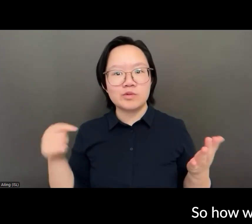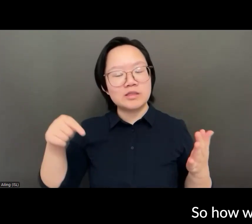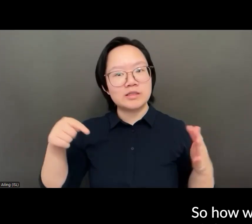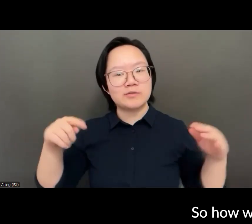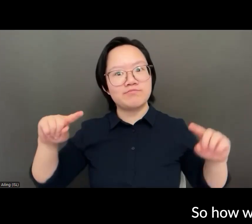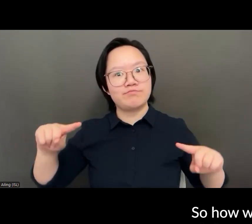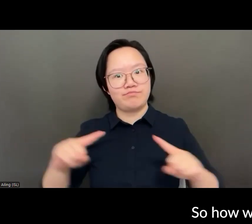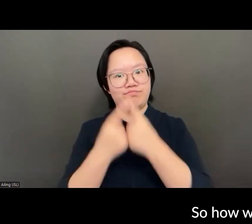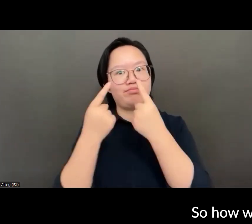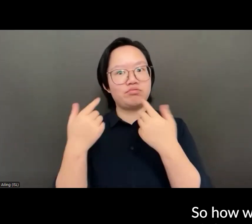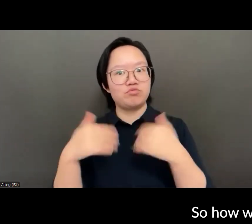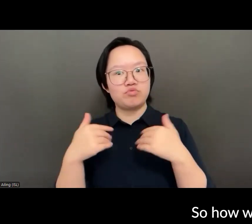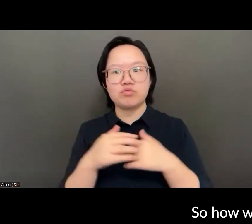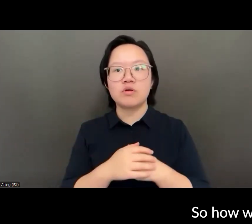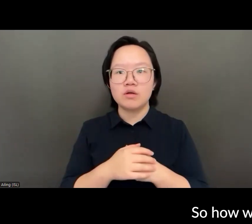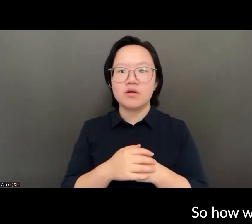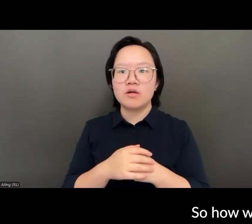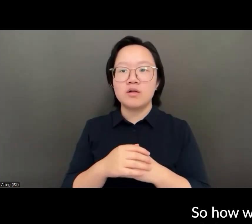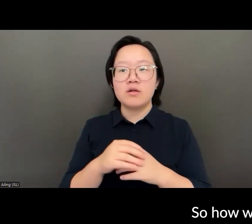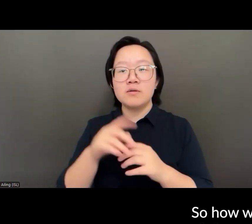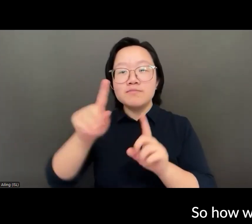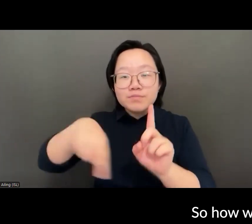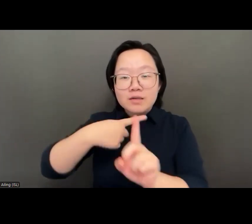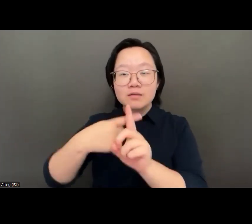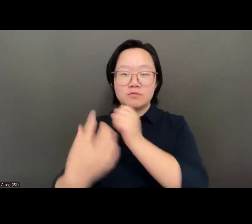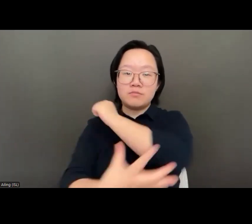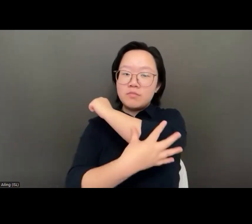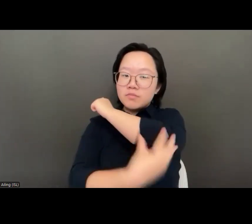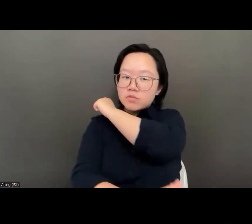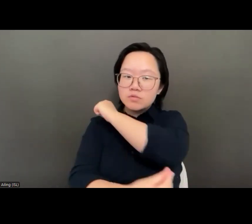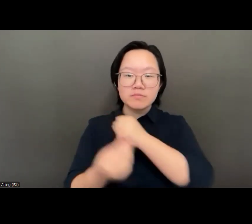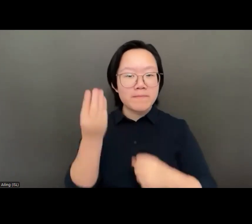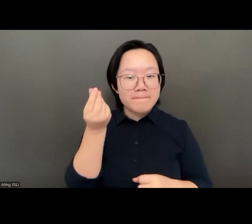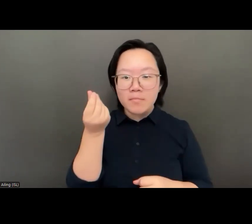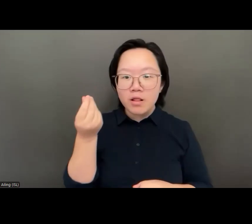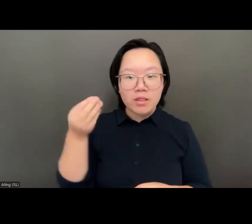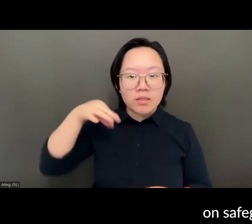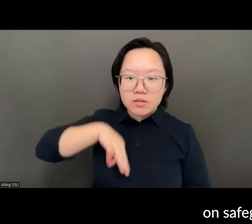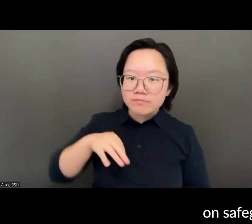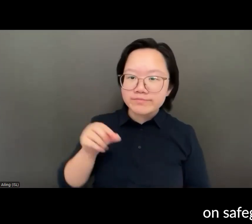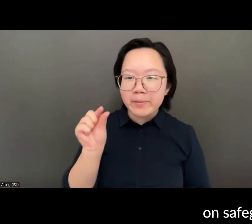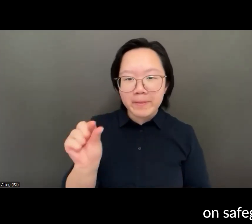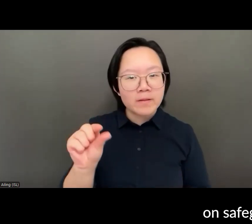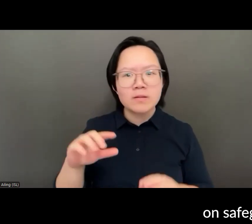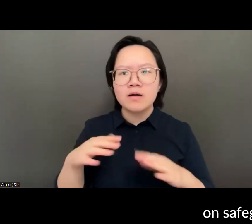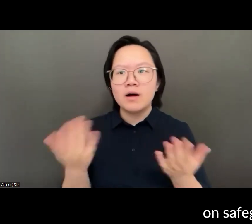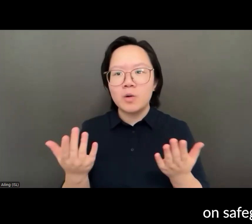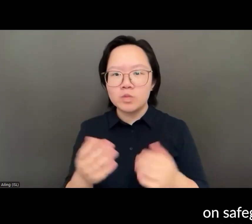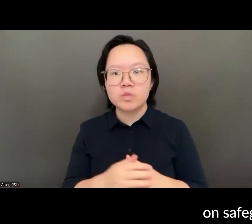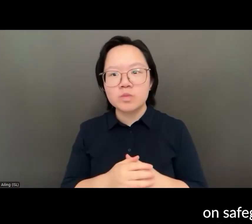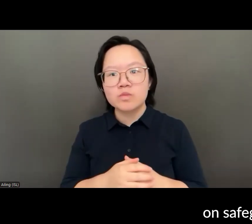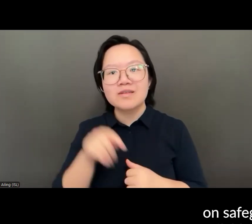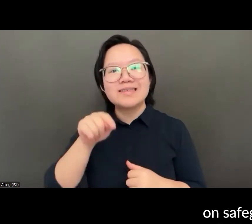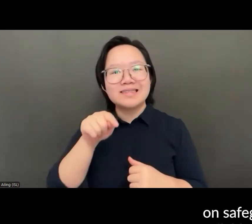we approached it is by two things, sorry. And this is to make information on safeguarding more